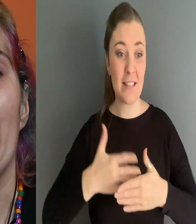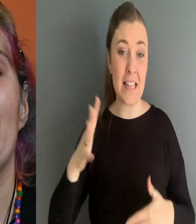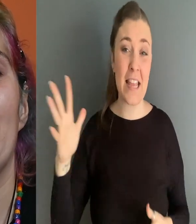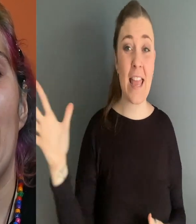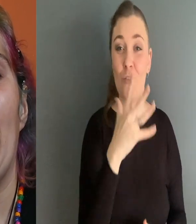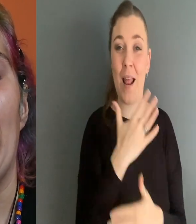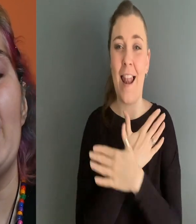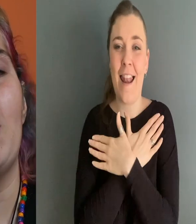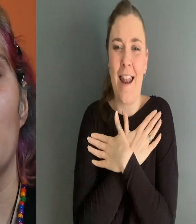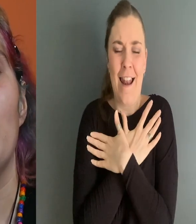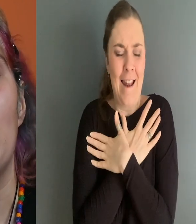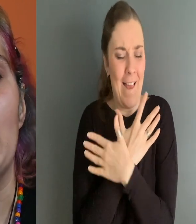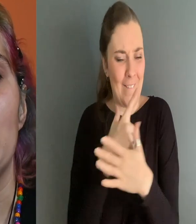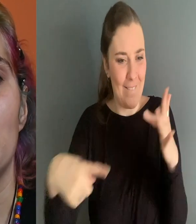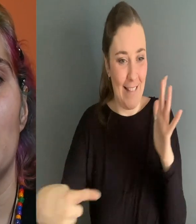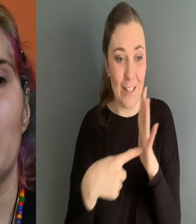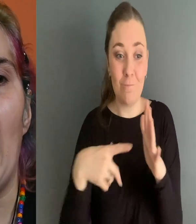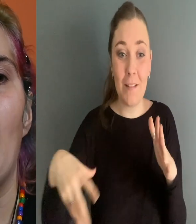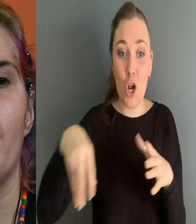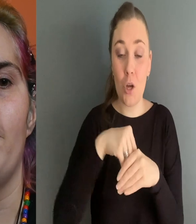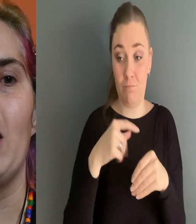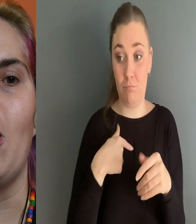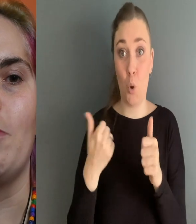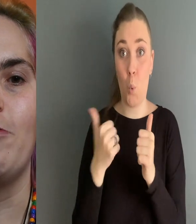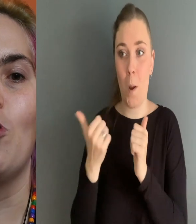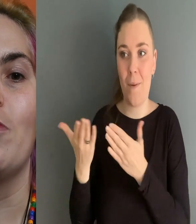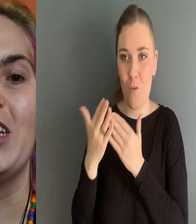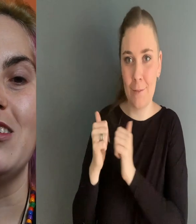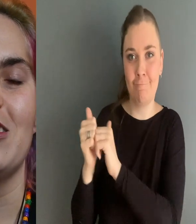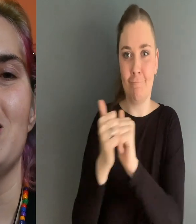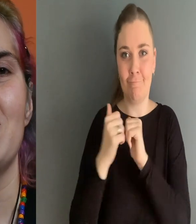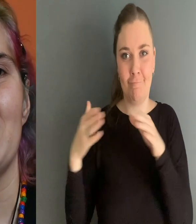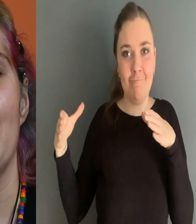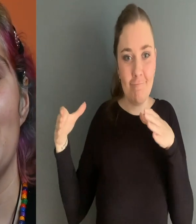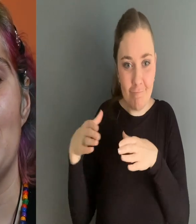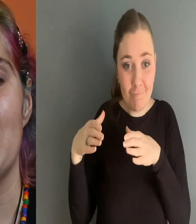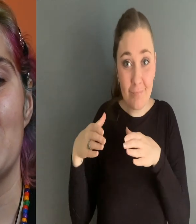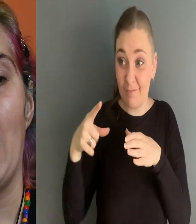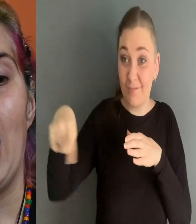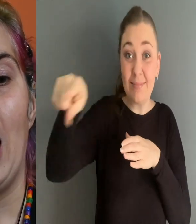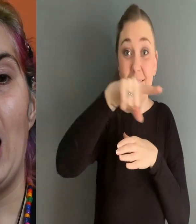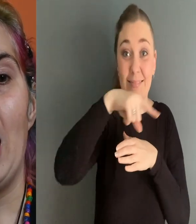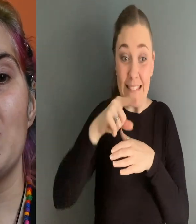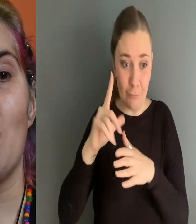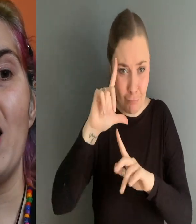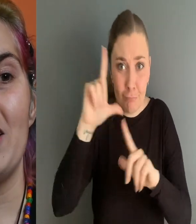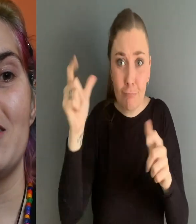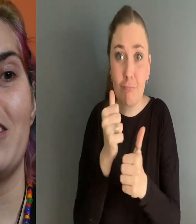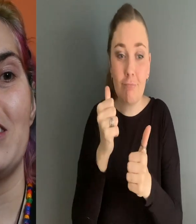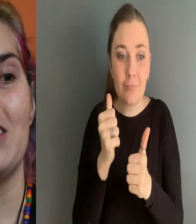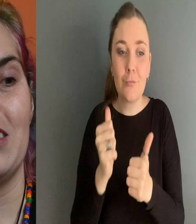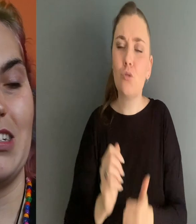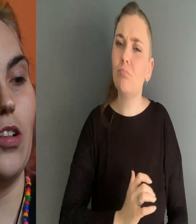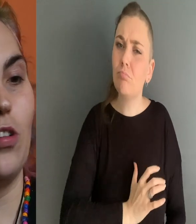loved it including our fellow performances and it was it was quite